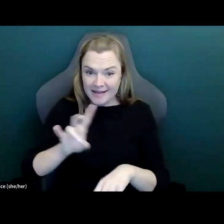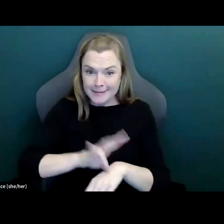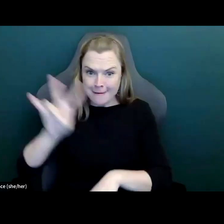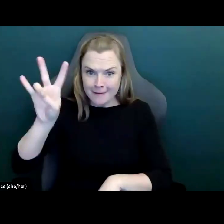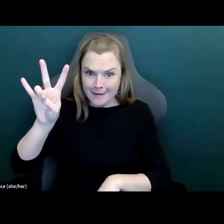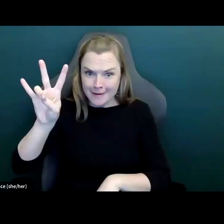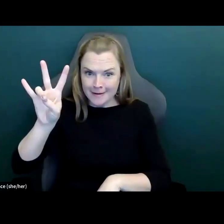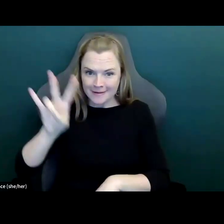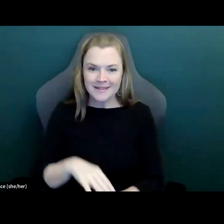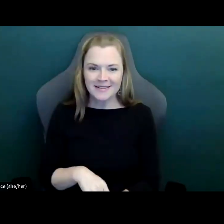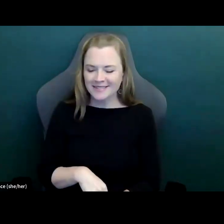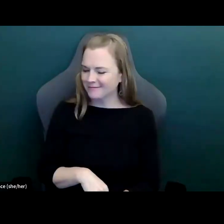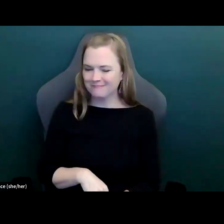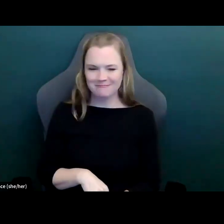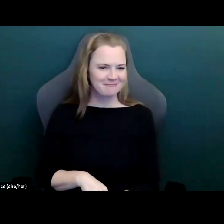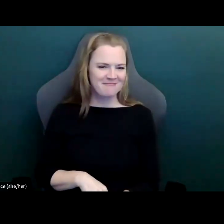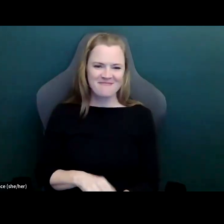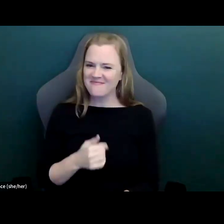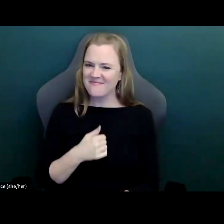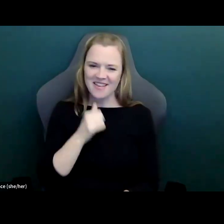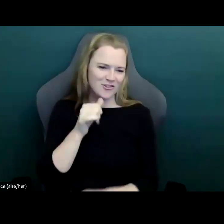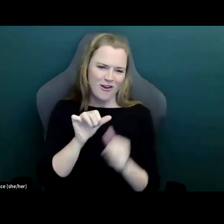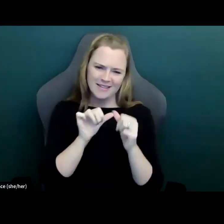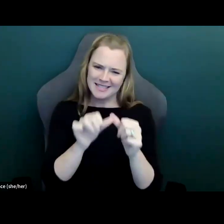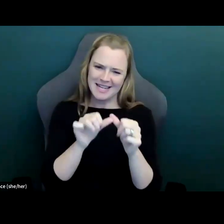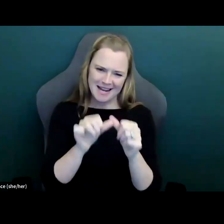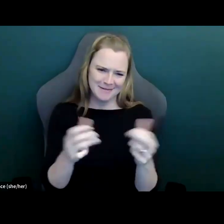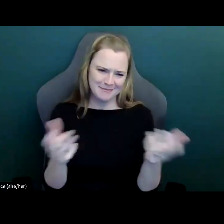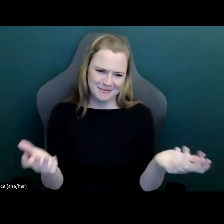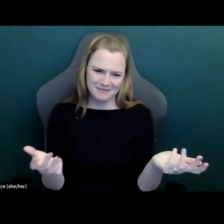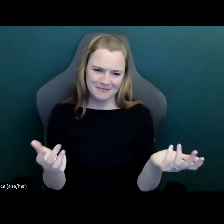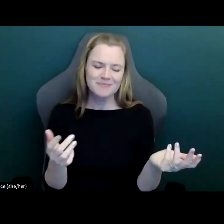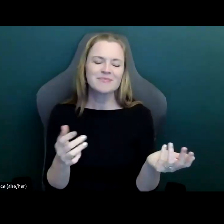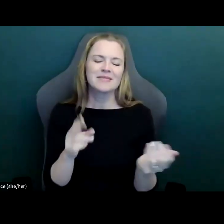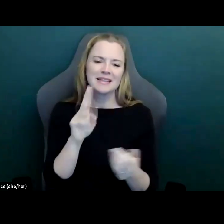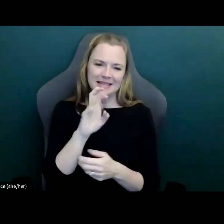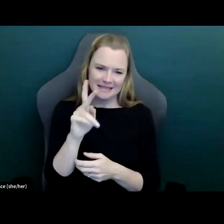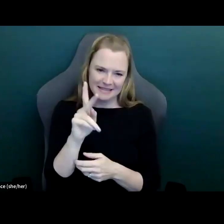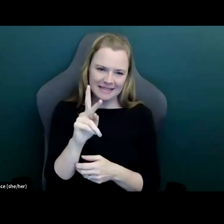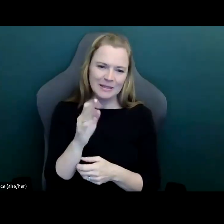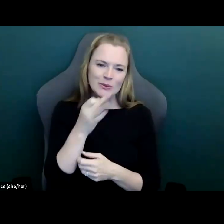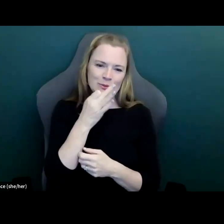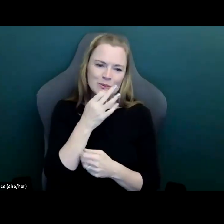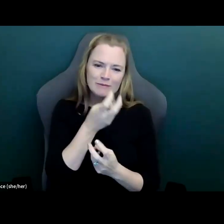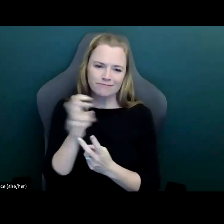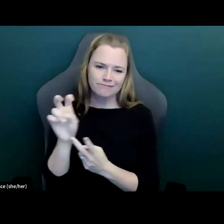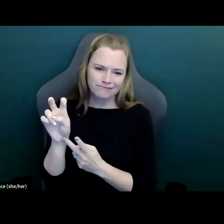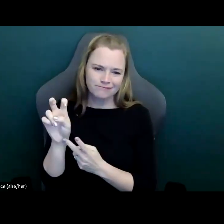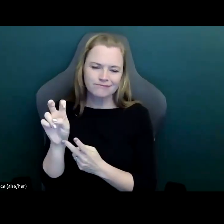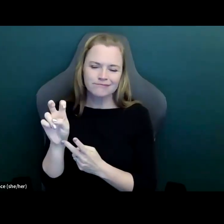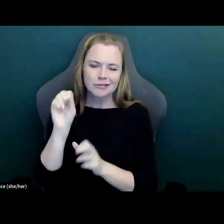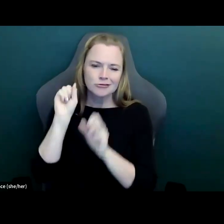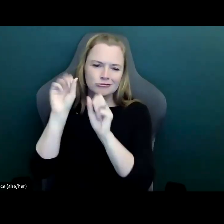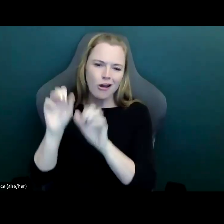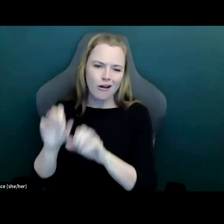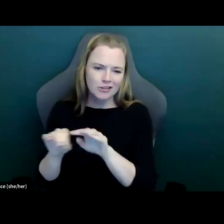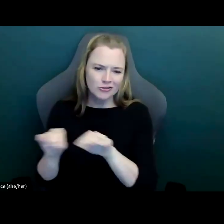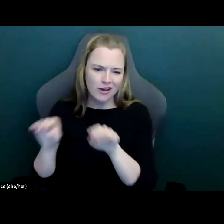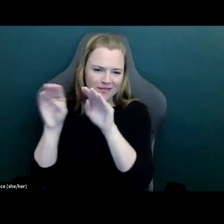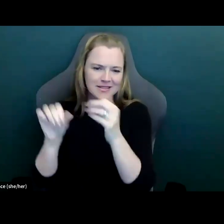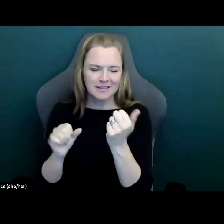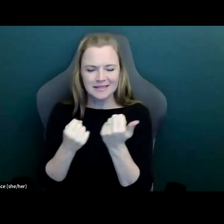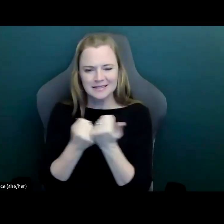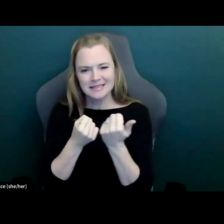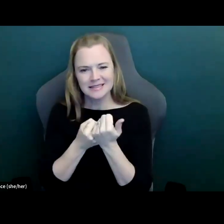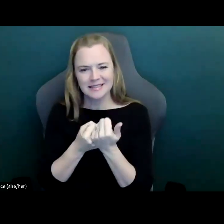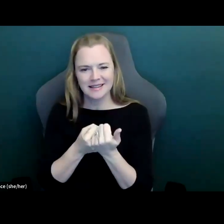of course, this was not sustainable. So Nick was soon reassigned to stocking shelves and assisting at checkout. And I say that just